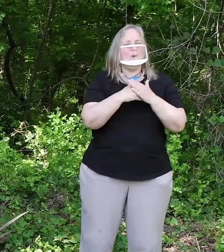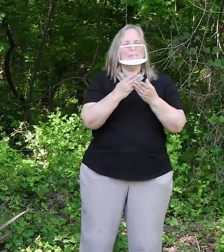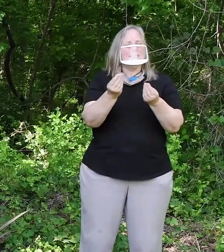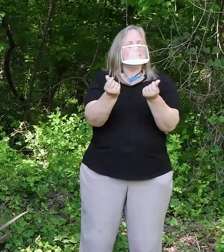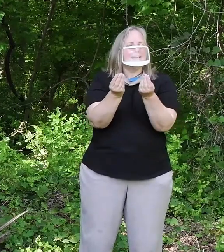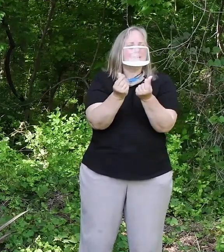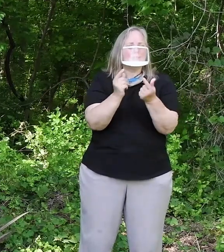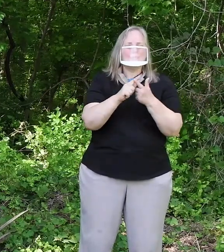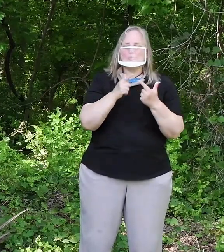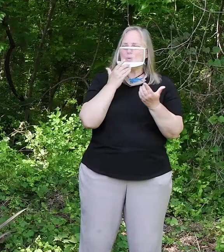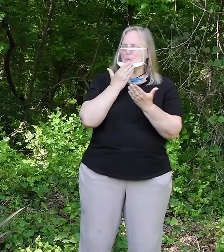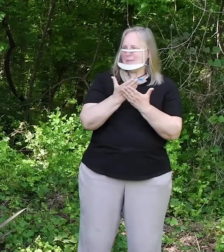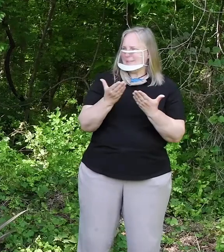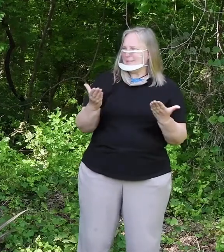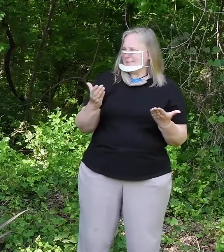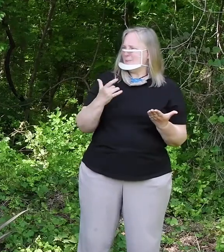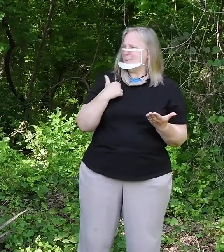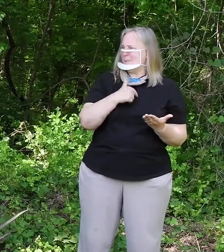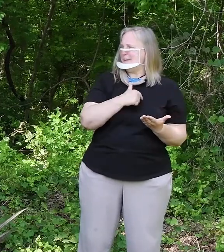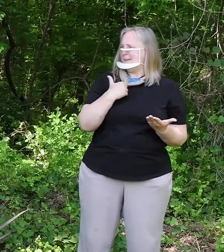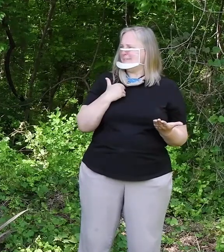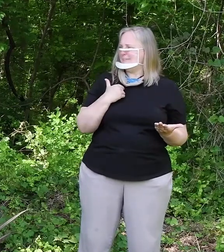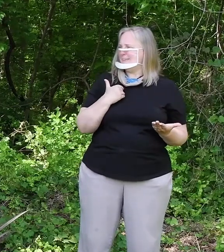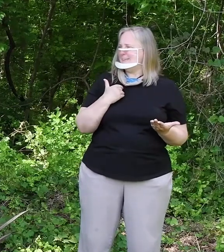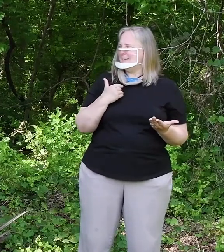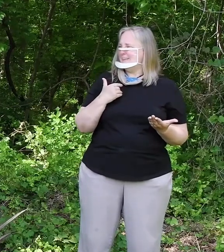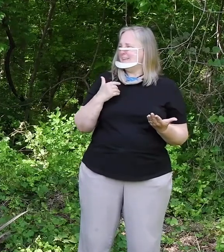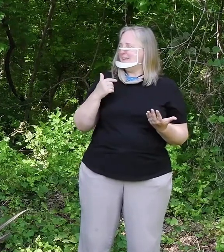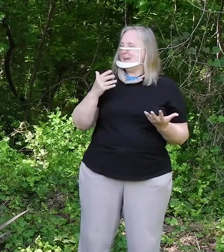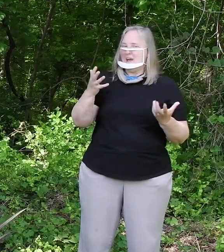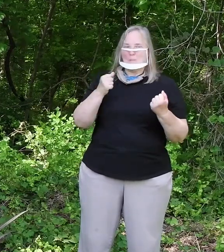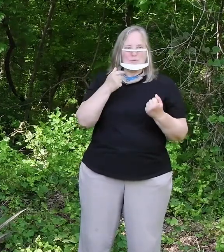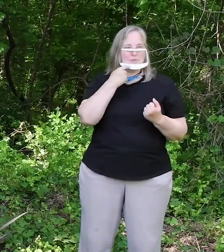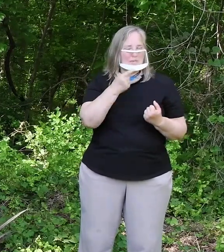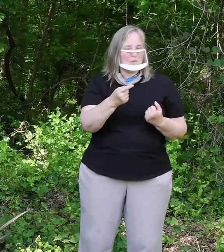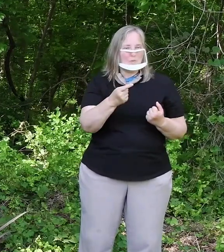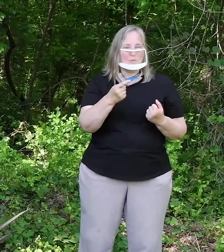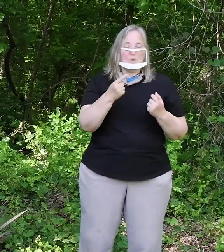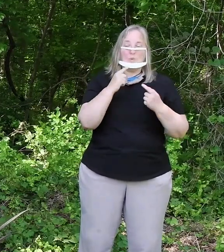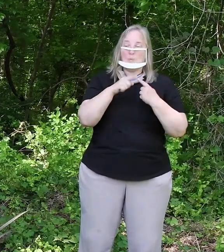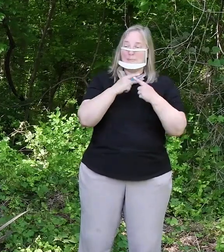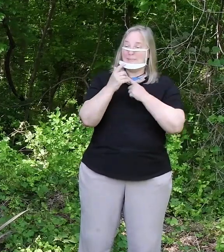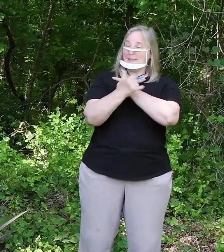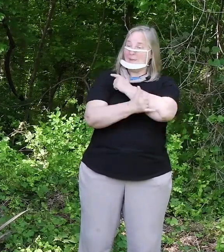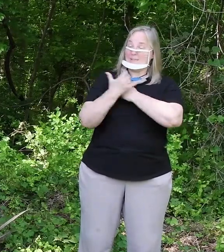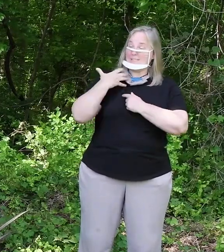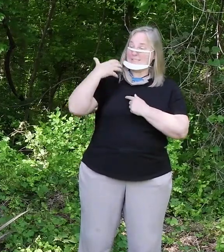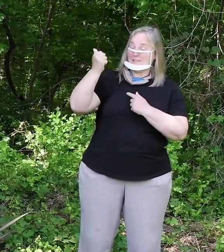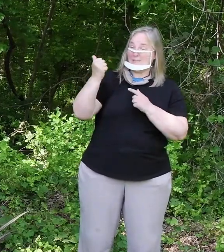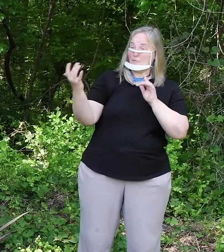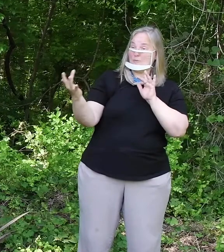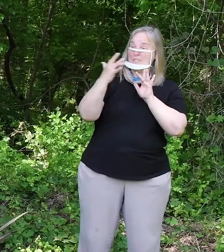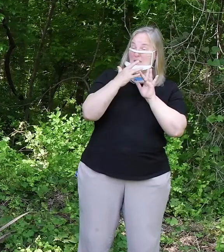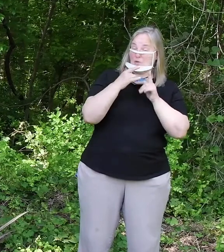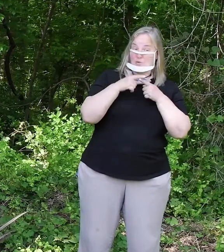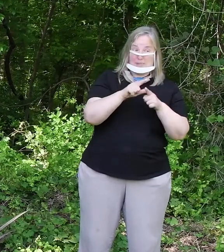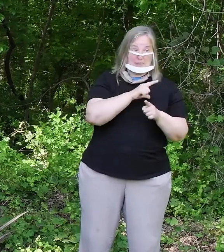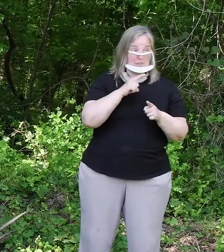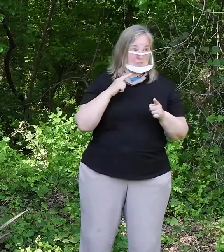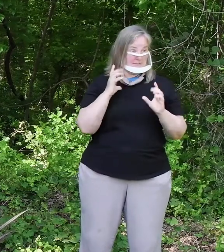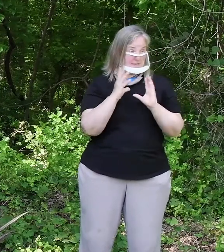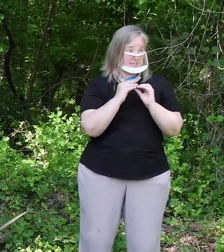goodness that we have. You know, I want to tell you when the county executive reached out during the legislative